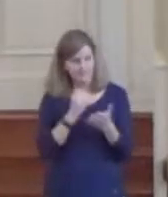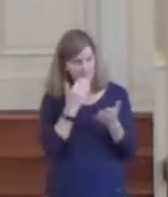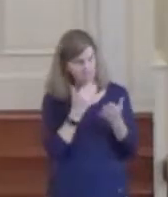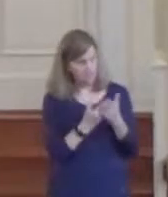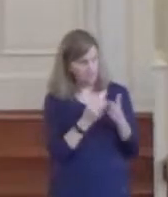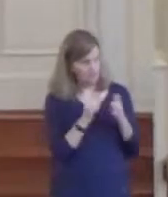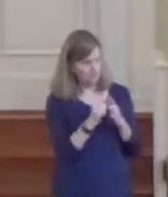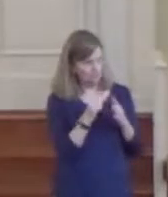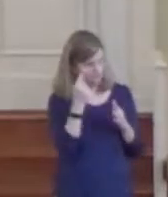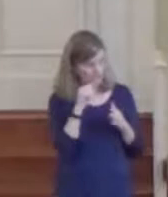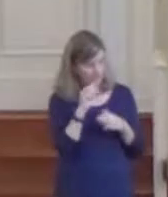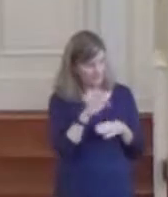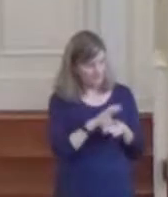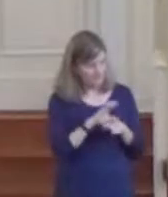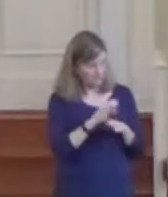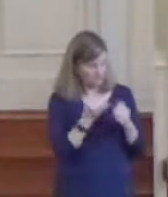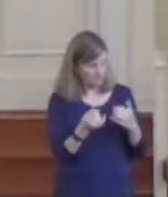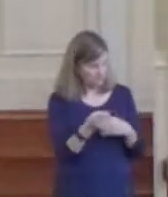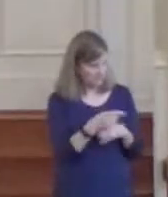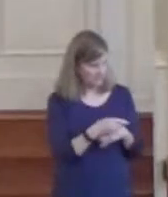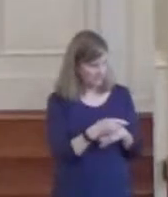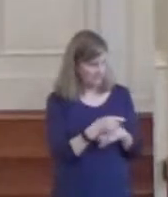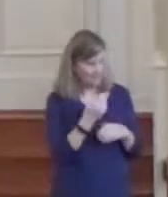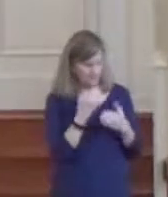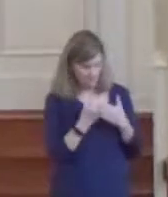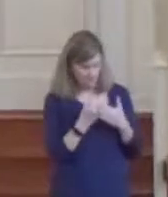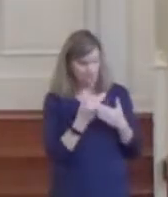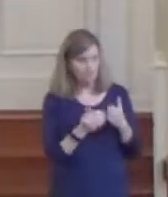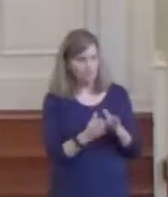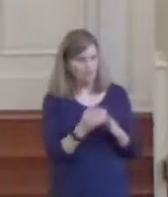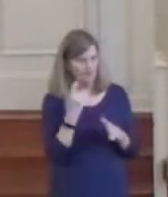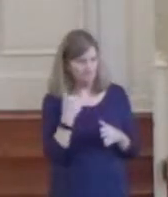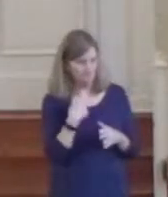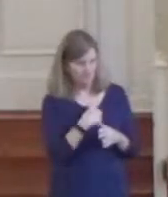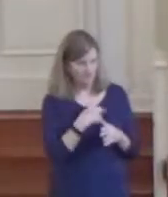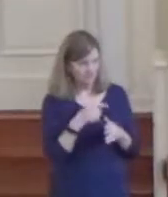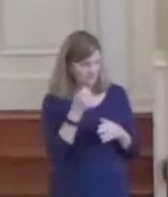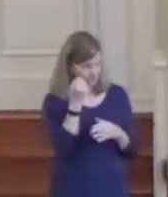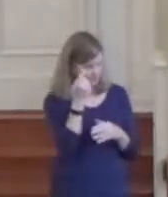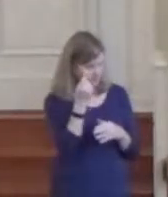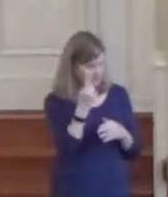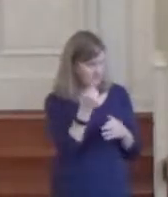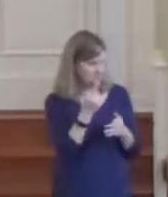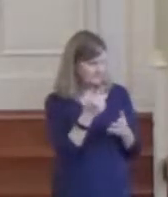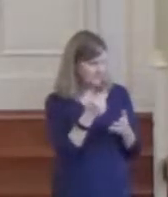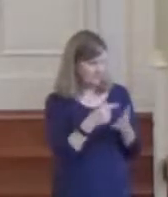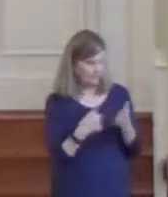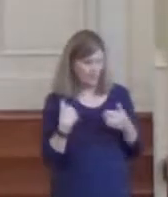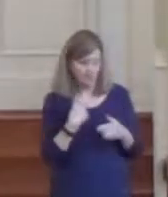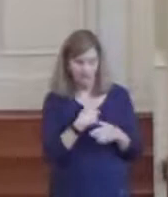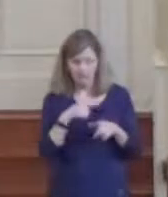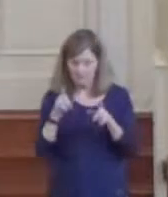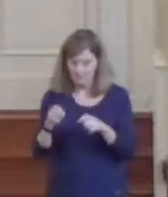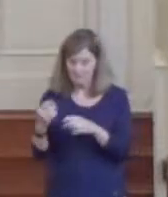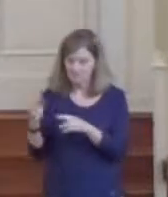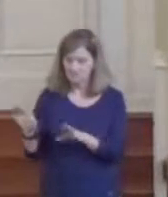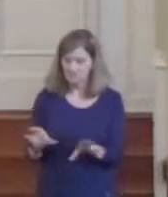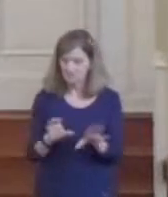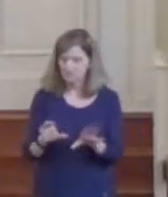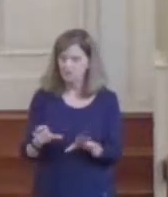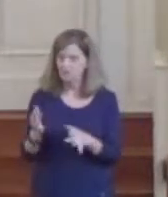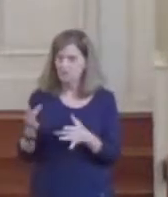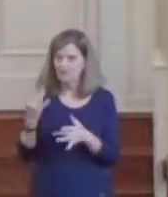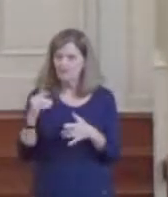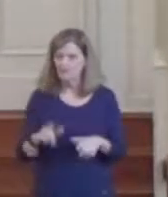the church today. That is a good way for us to understand what it is that we are called to do, because we